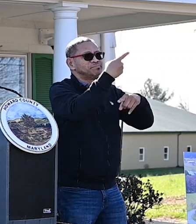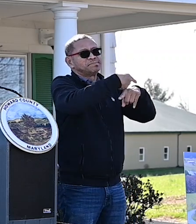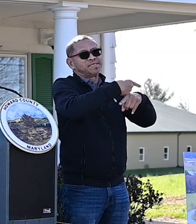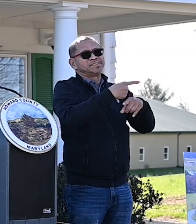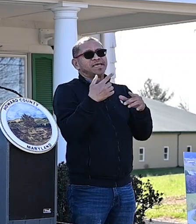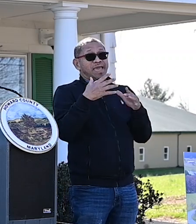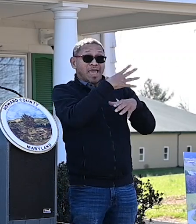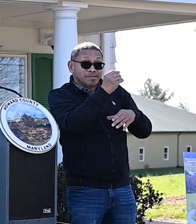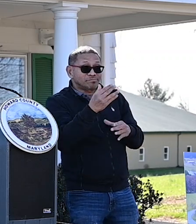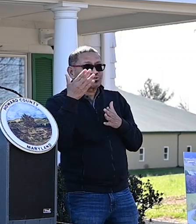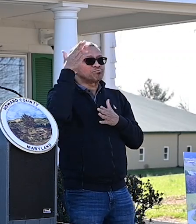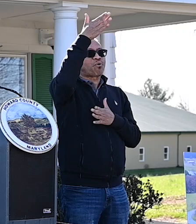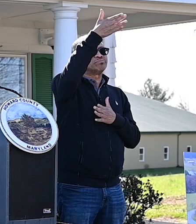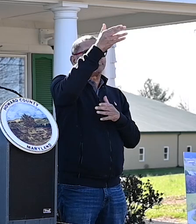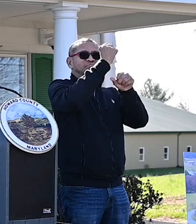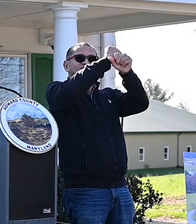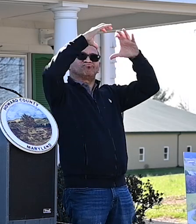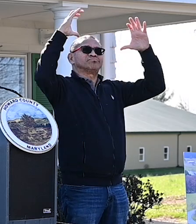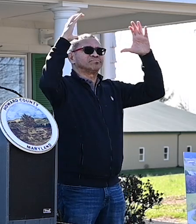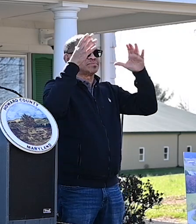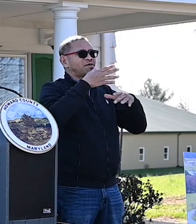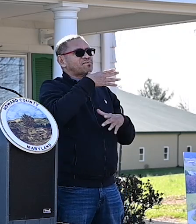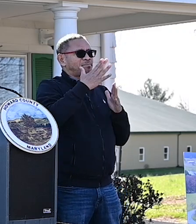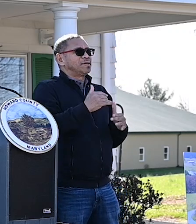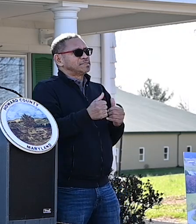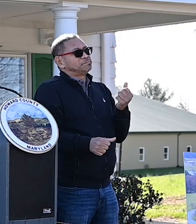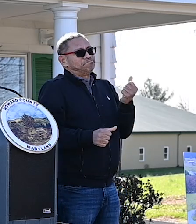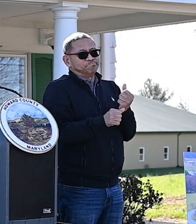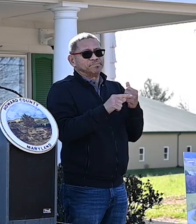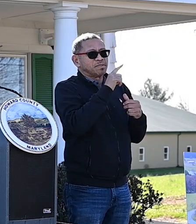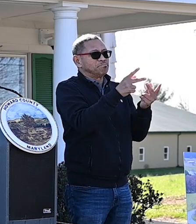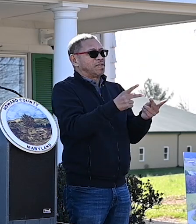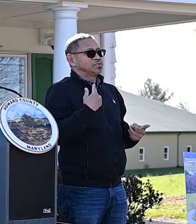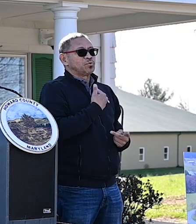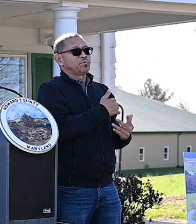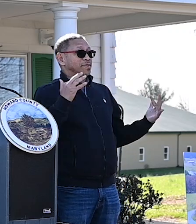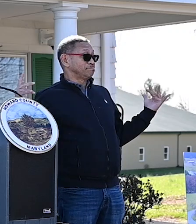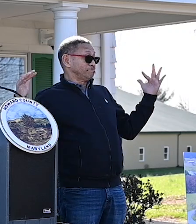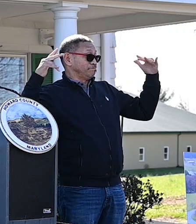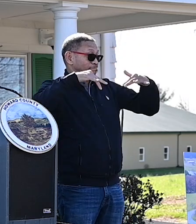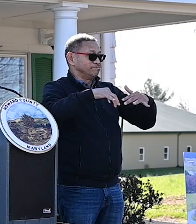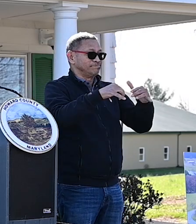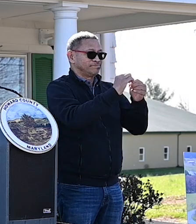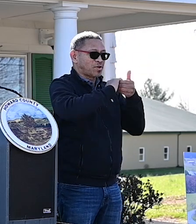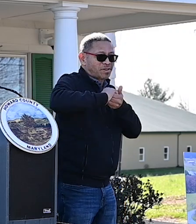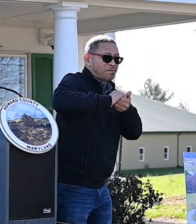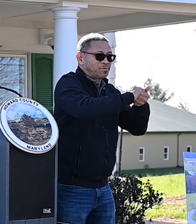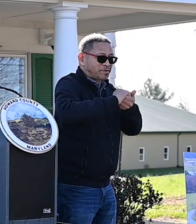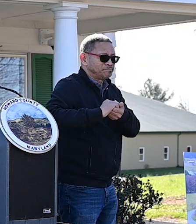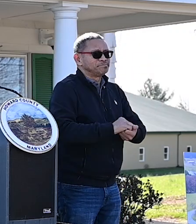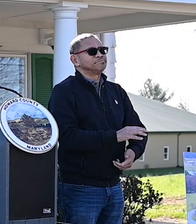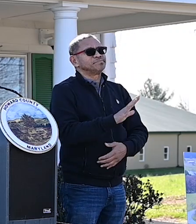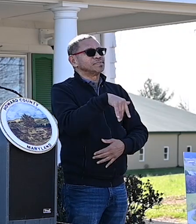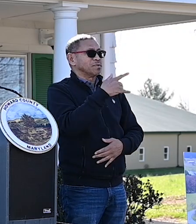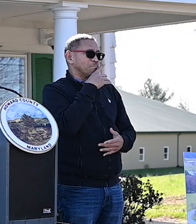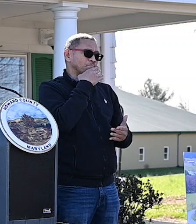and tomorrow's farmers. And as has been mentioned, a place where we can collaborate. It is a great next step, and